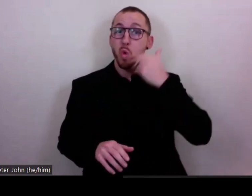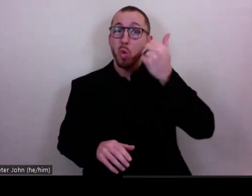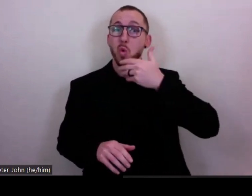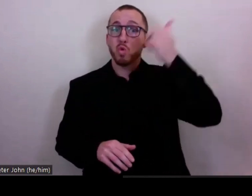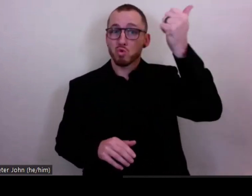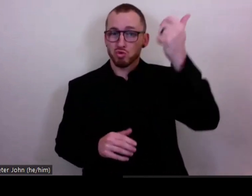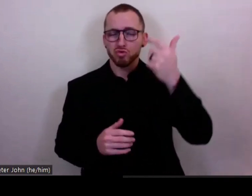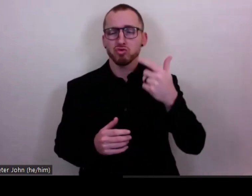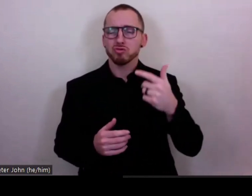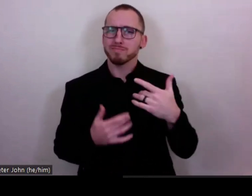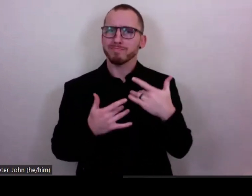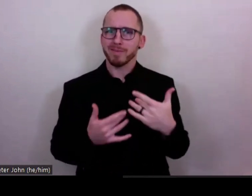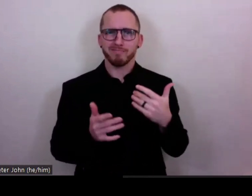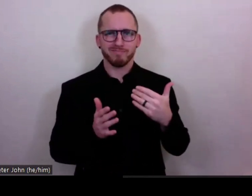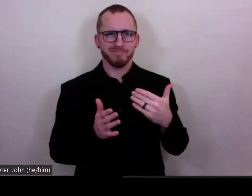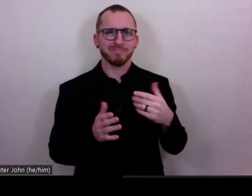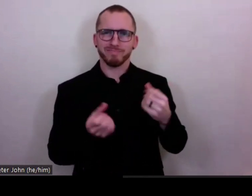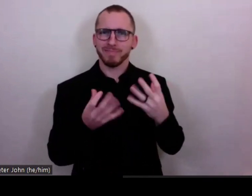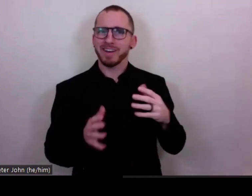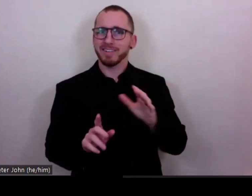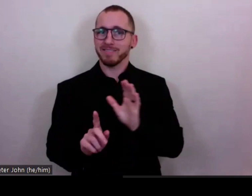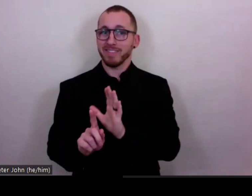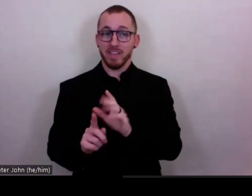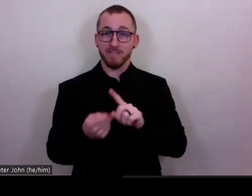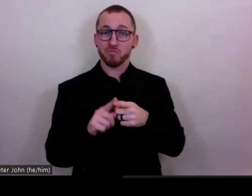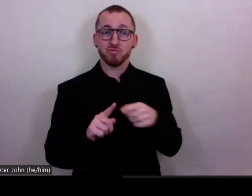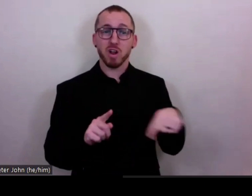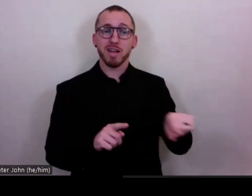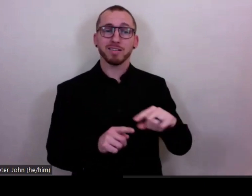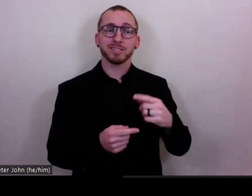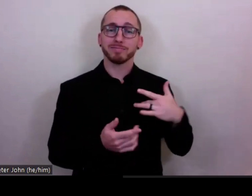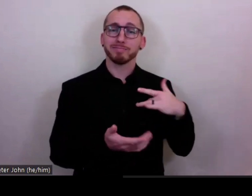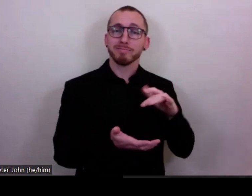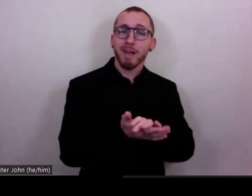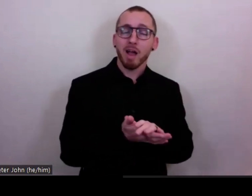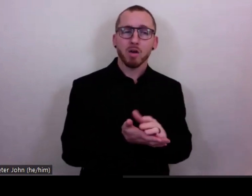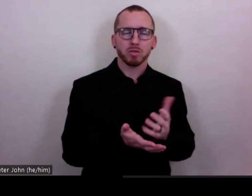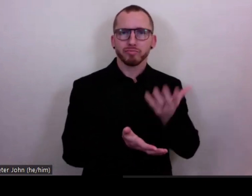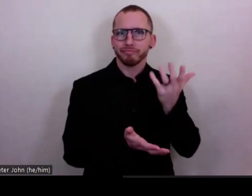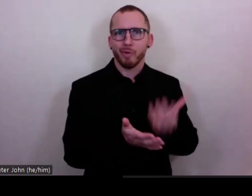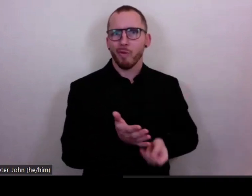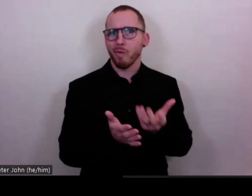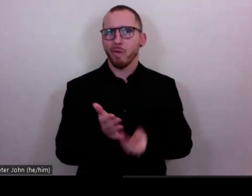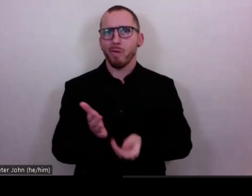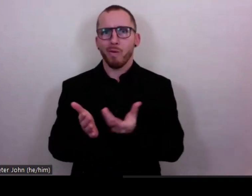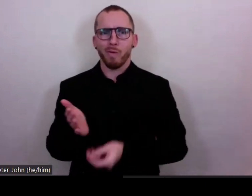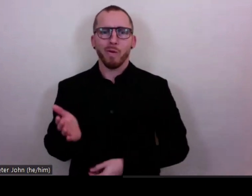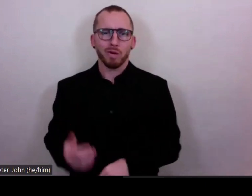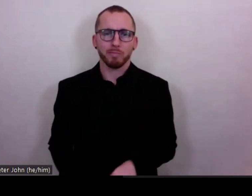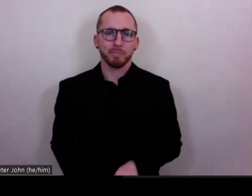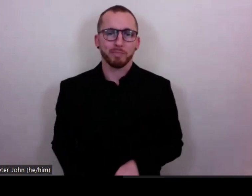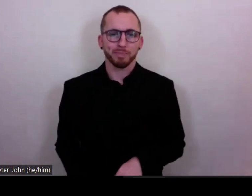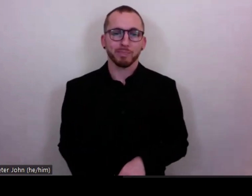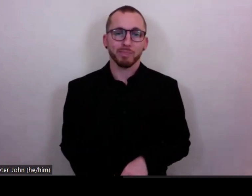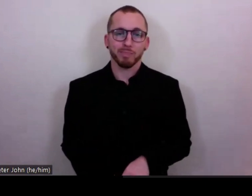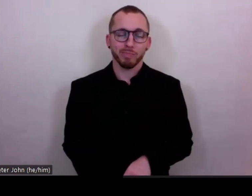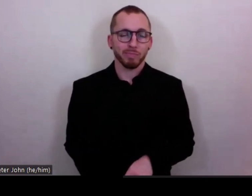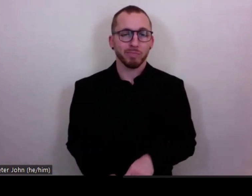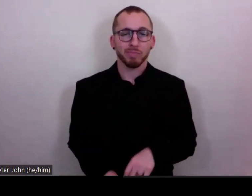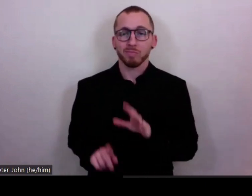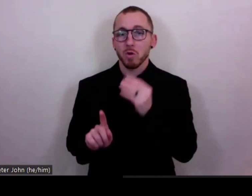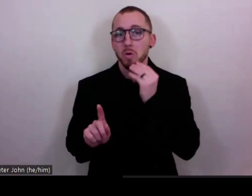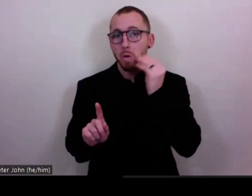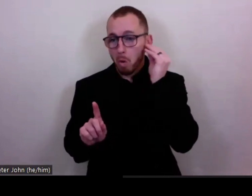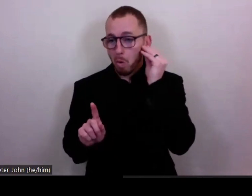You're now faced with probably having to give up the home you've owned for 50 years because that's the only way you can qualify for